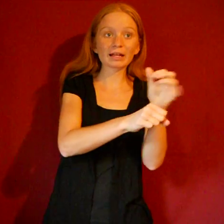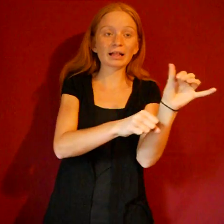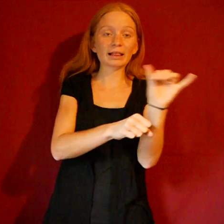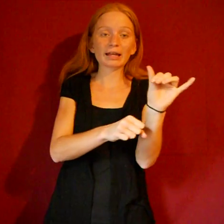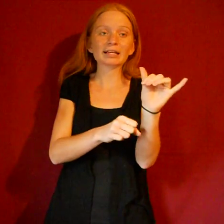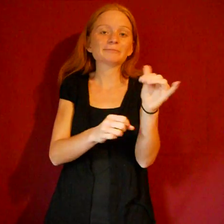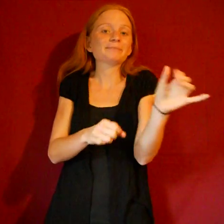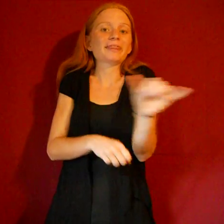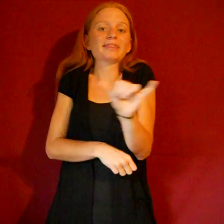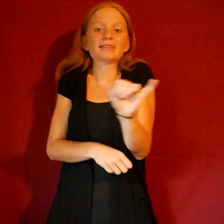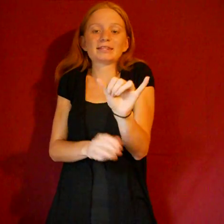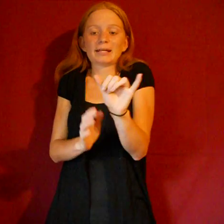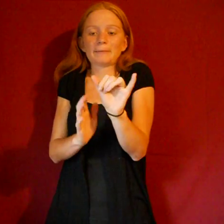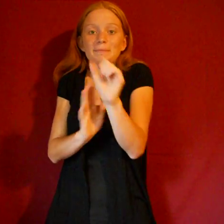recurring?